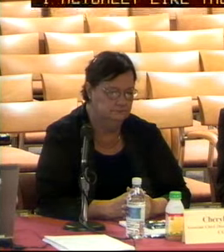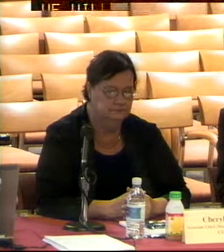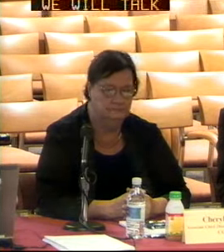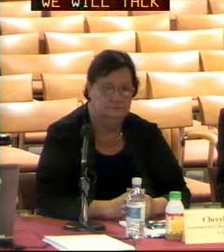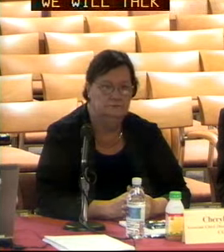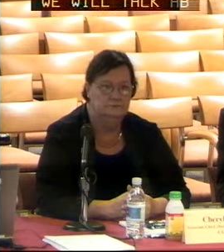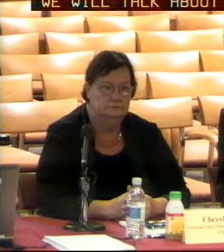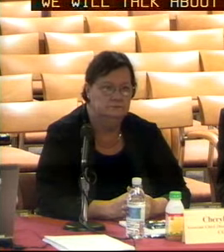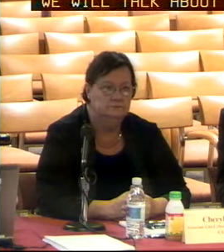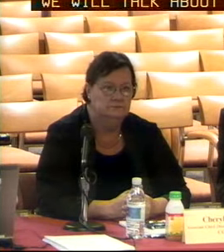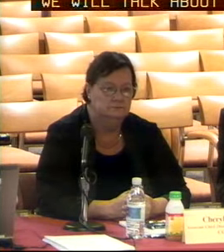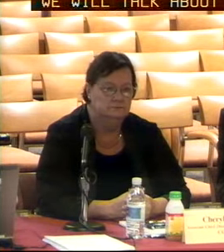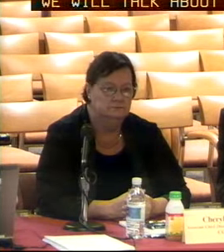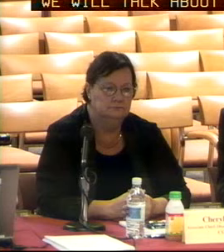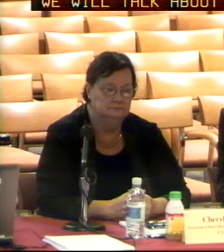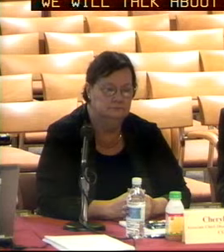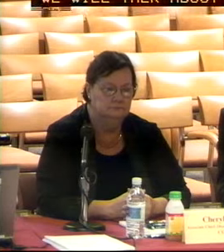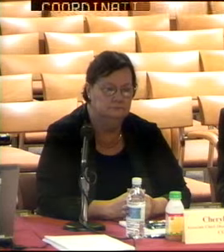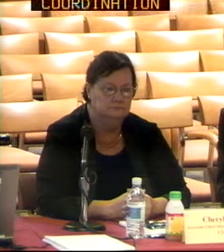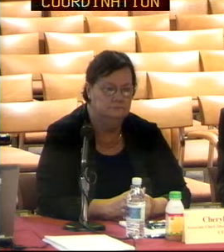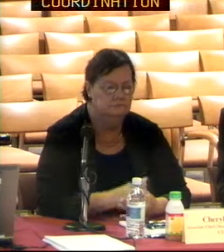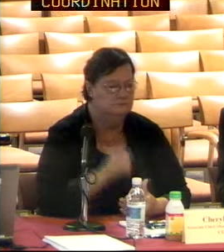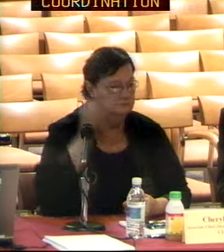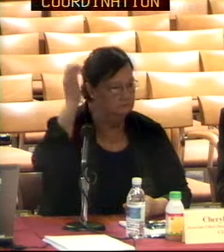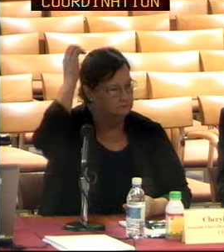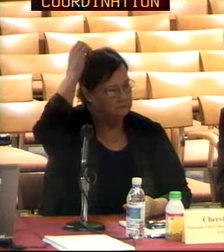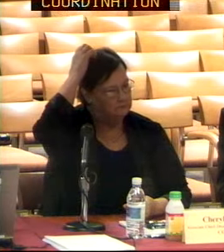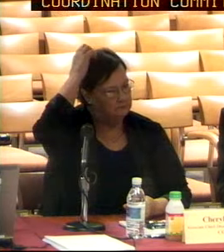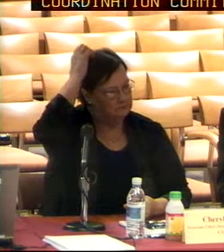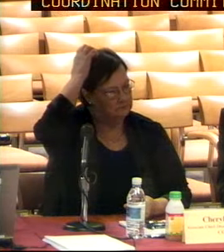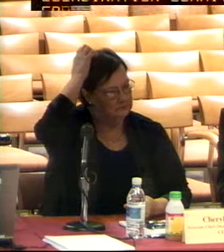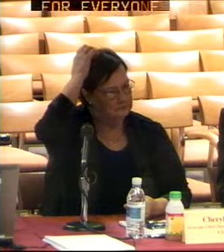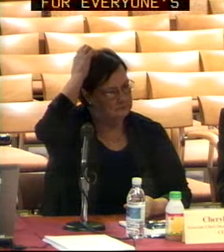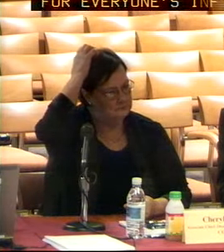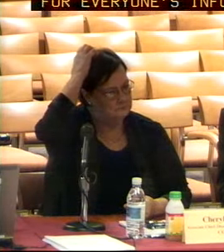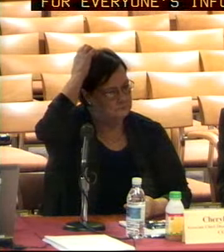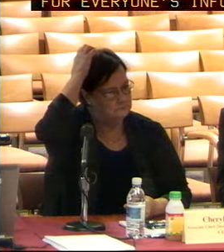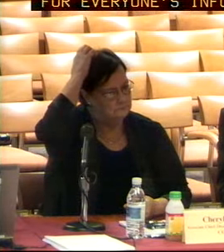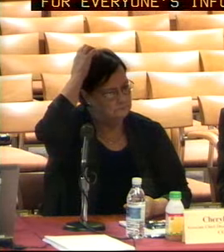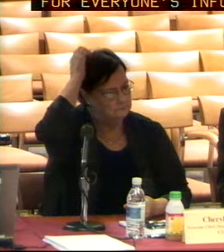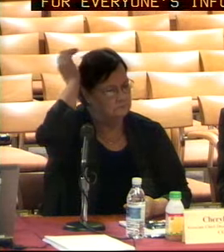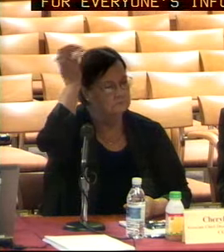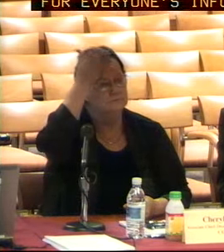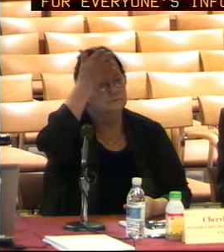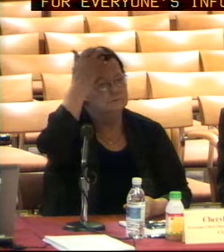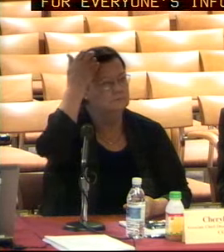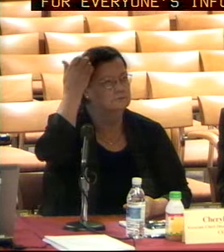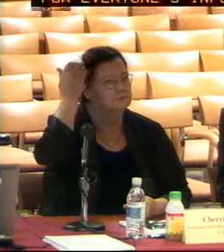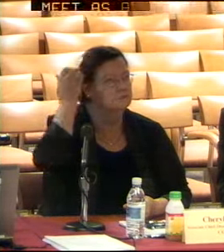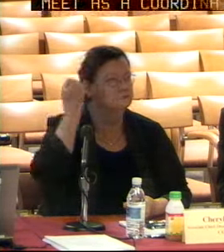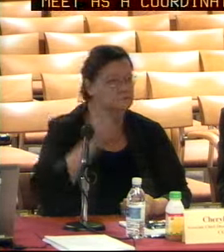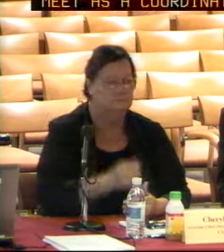Wednesday, and we talk about the process and different things and stuff. So this kind of input is excellent for